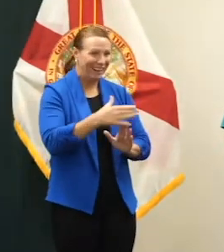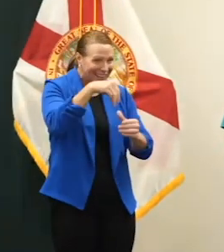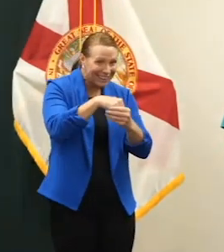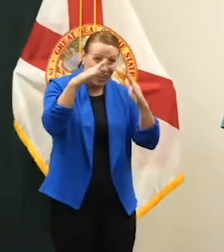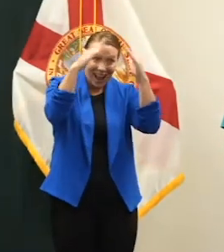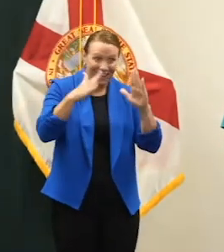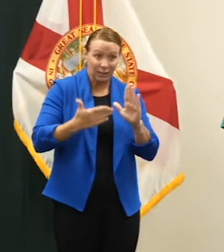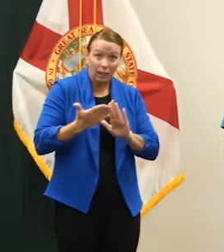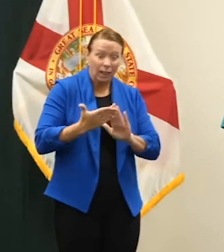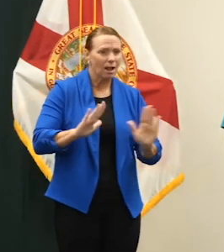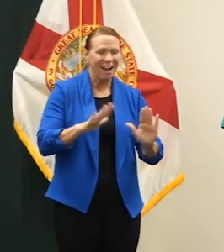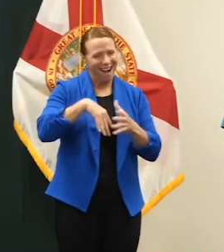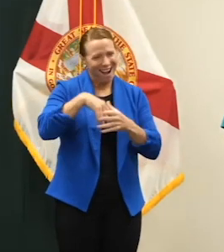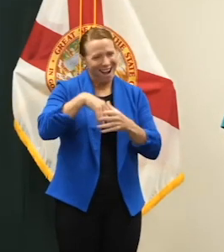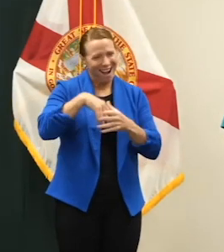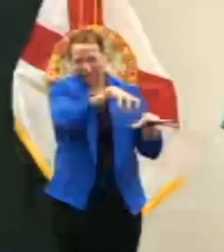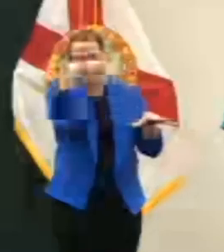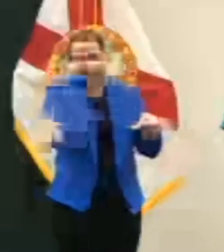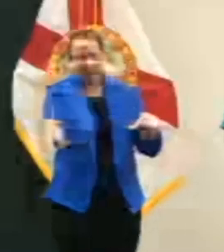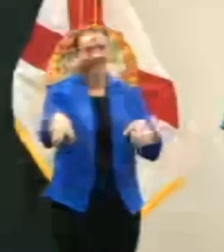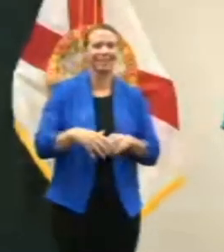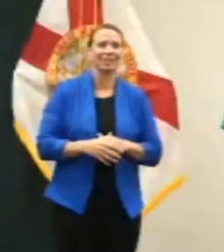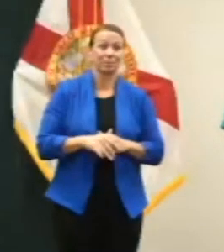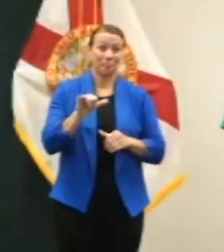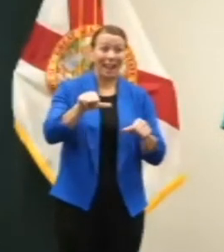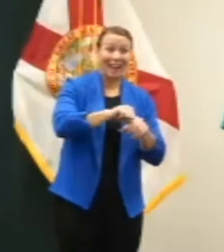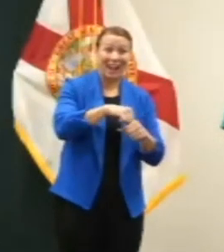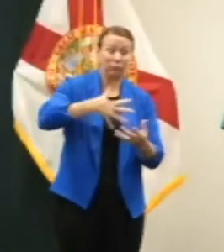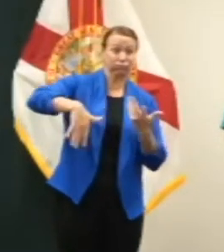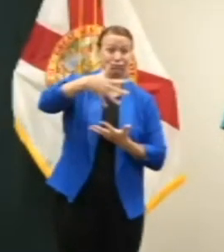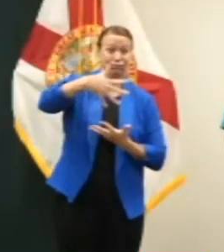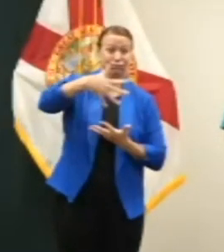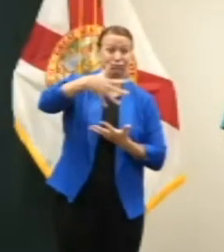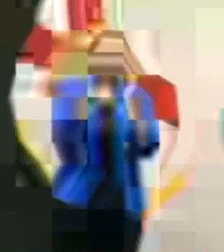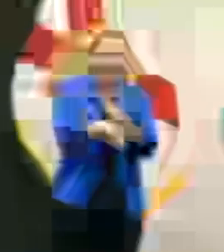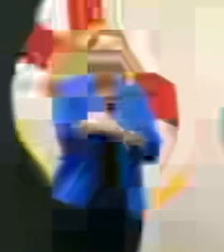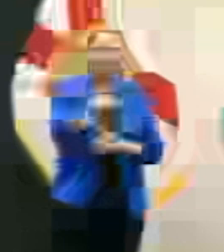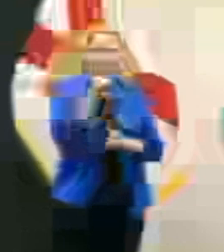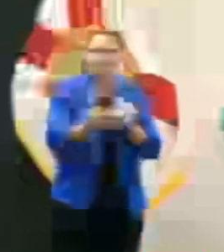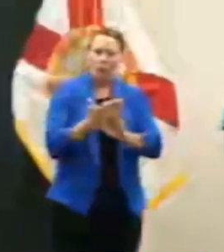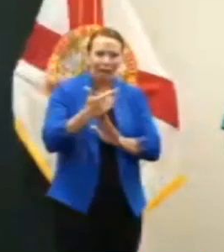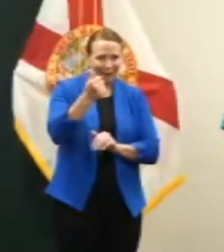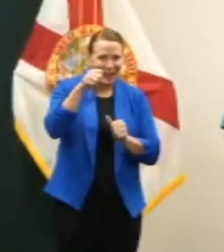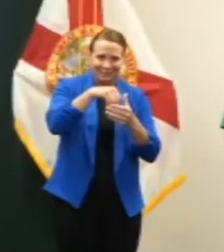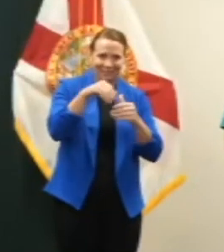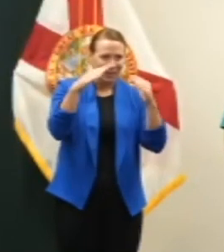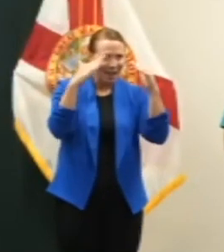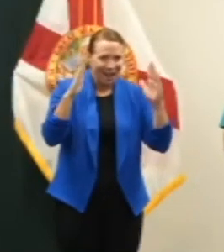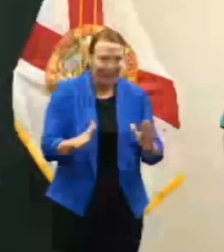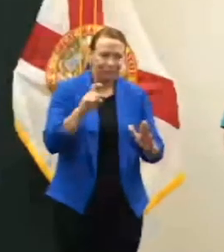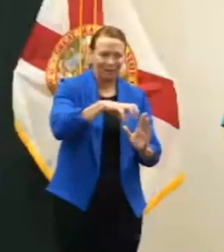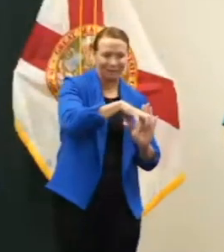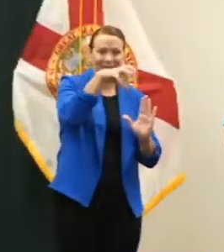house. The exhaust from that could kill you. Don't run it inside your garage. You got to run it outside the house,